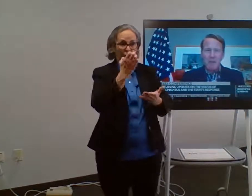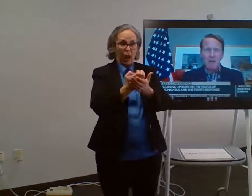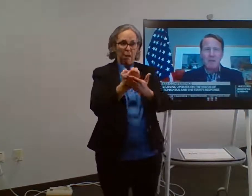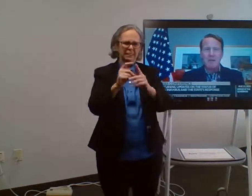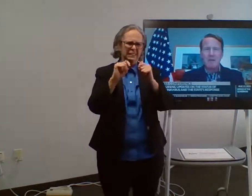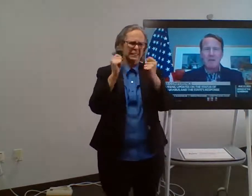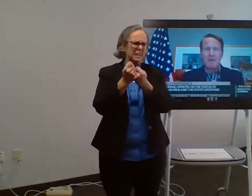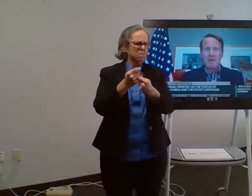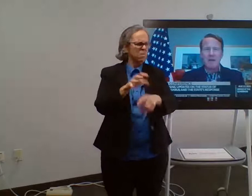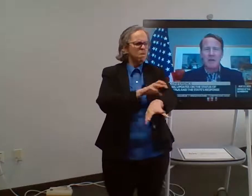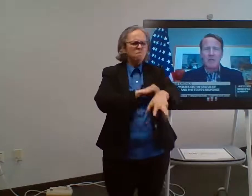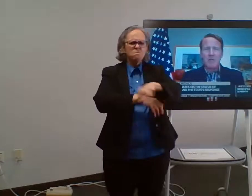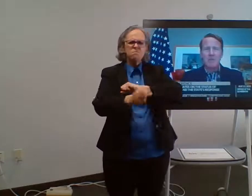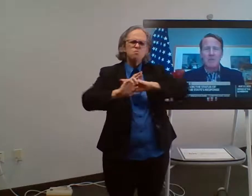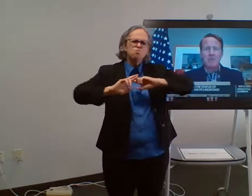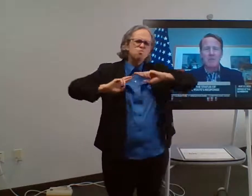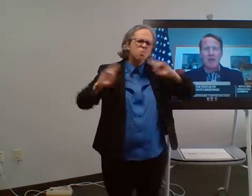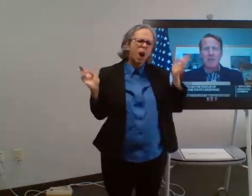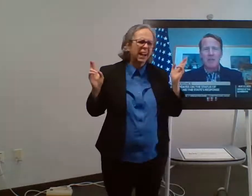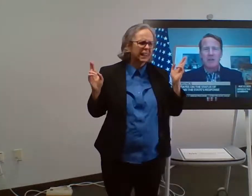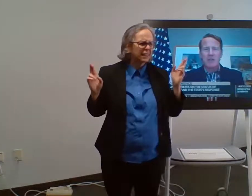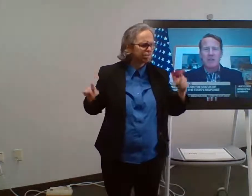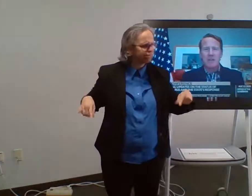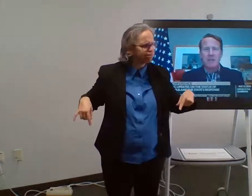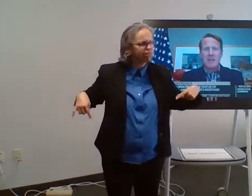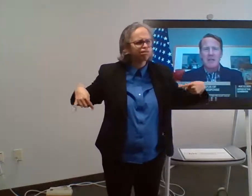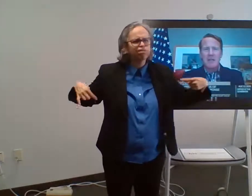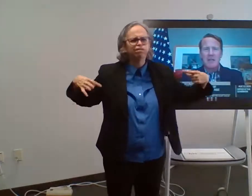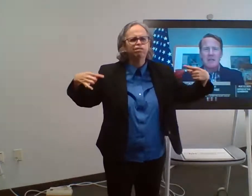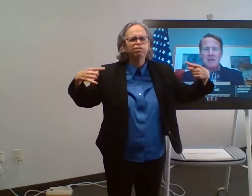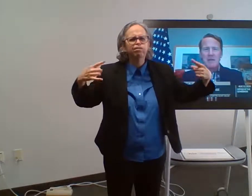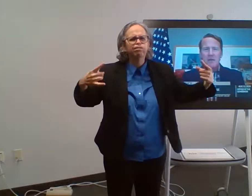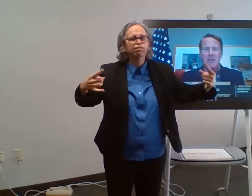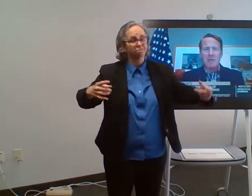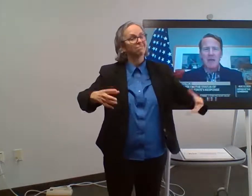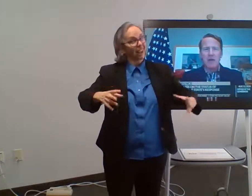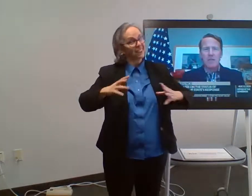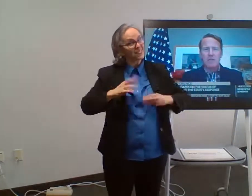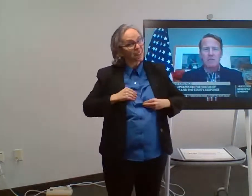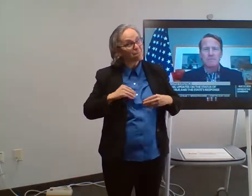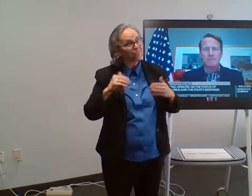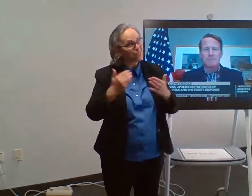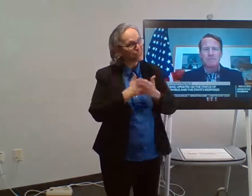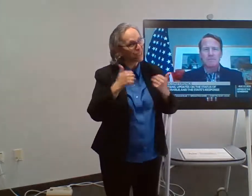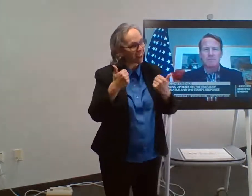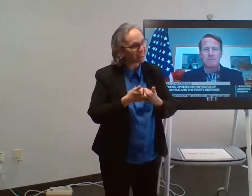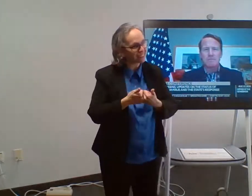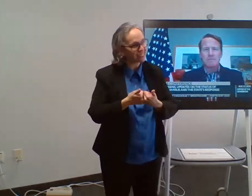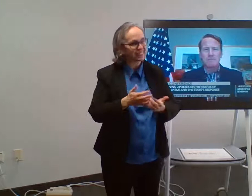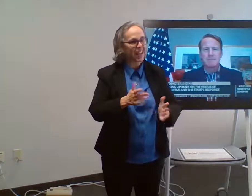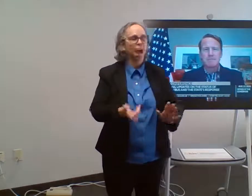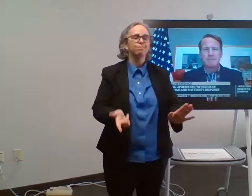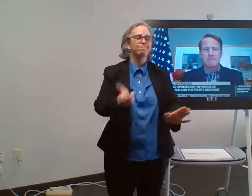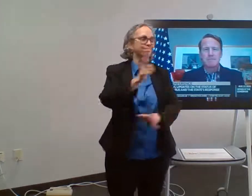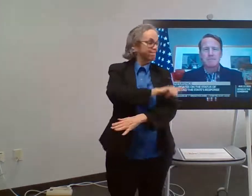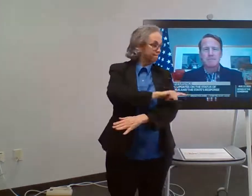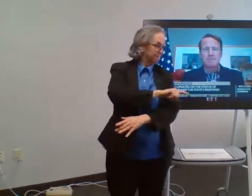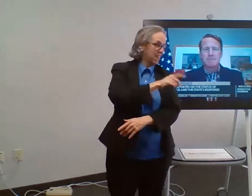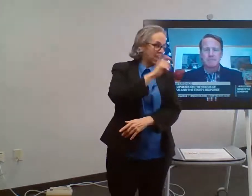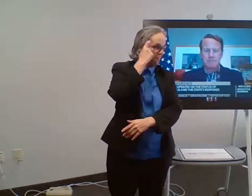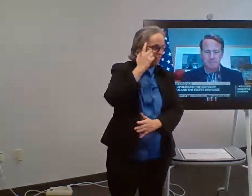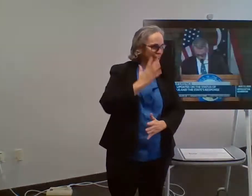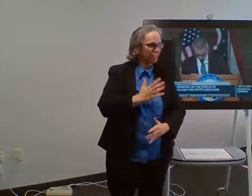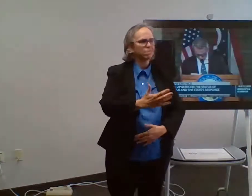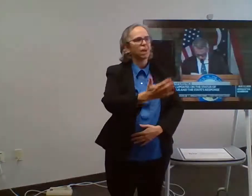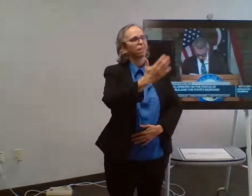have been at work, and we accept the challenge, Governor, and we'll turn it back over to you. Good. Thanks, John, very much.